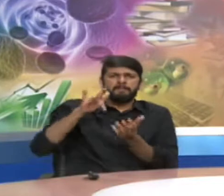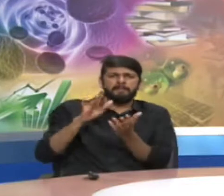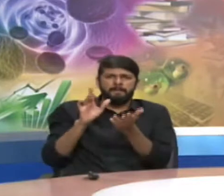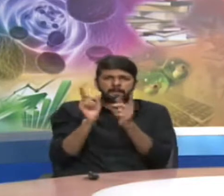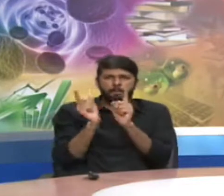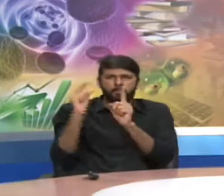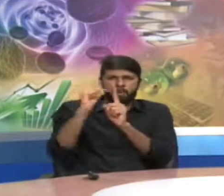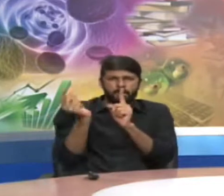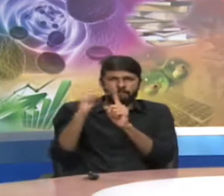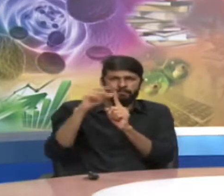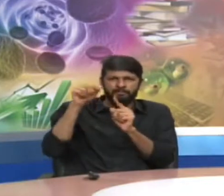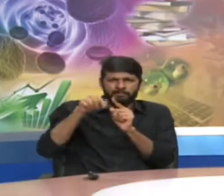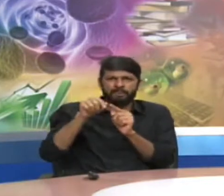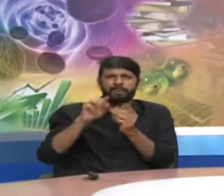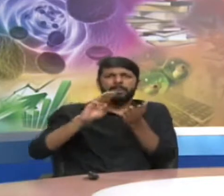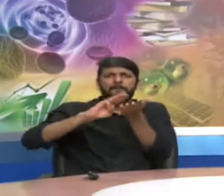In 1881,